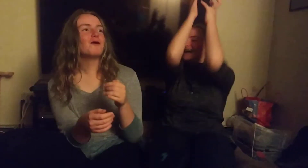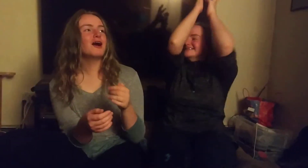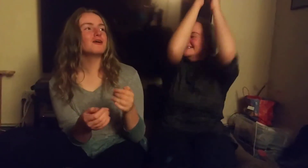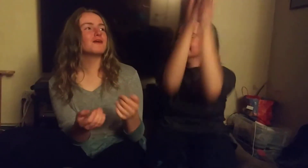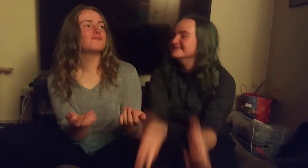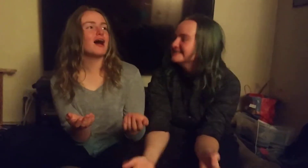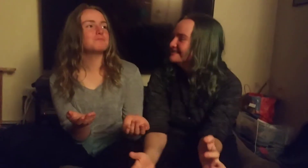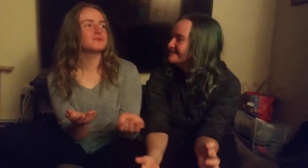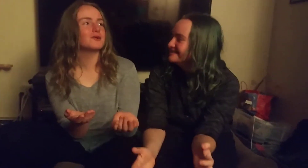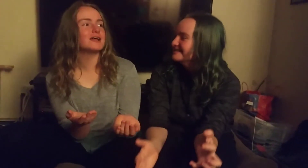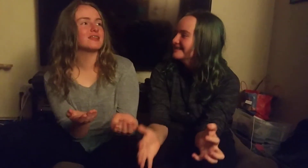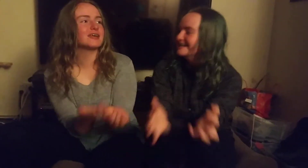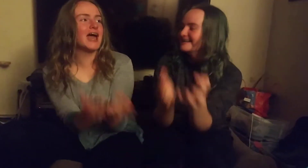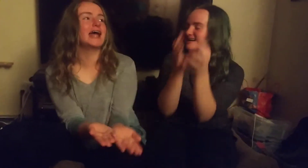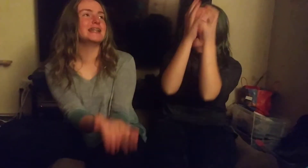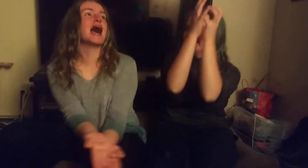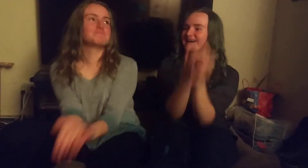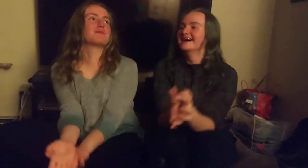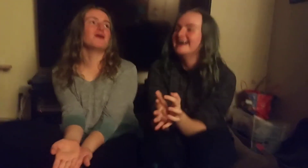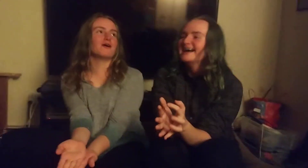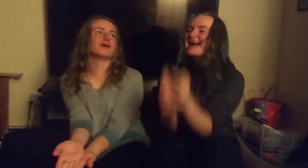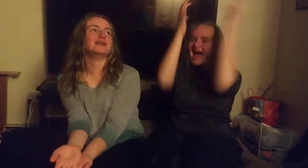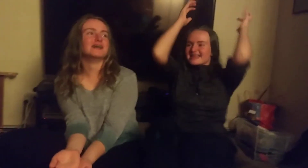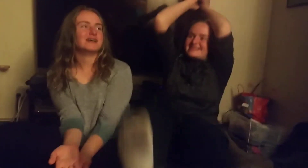Water evaporates. It cannot burn.